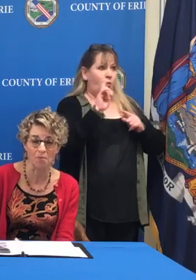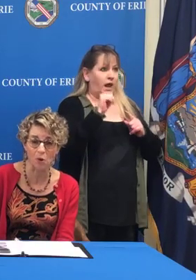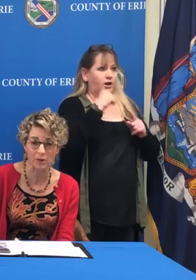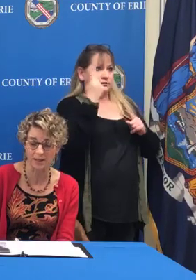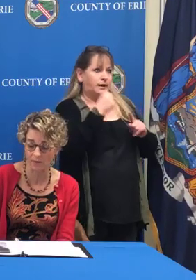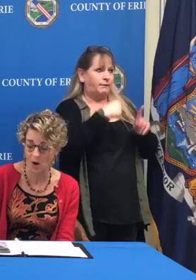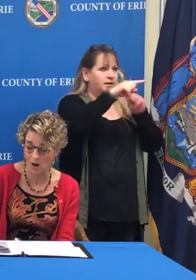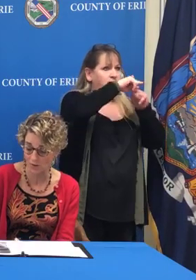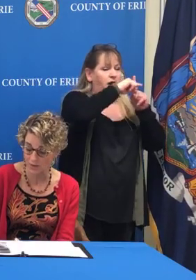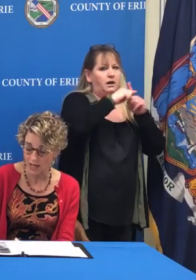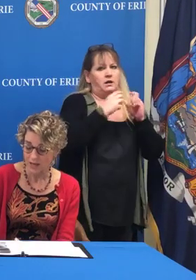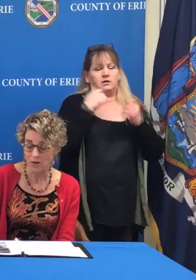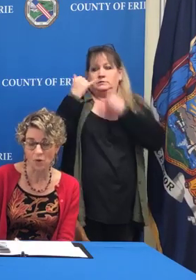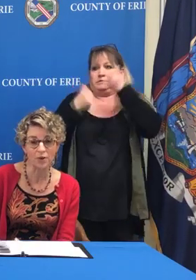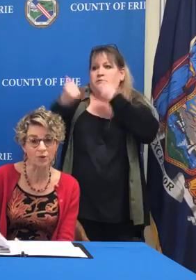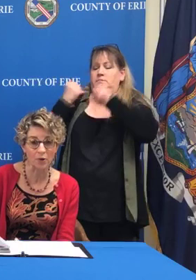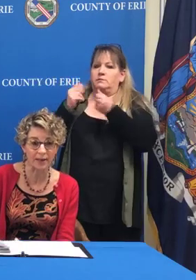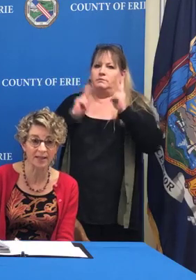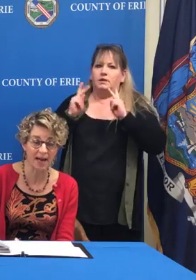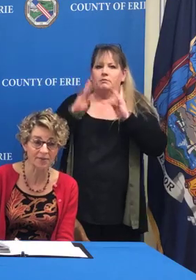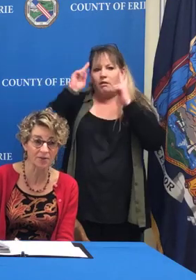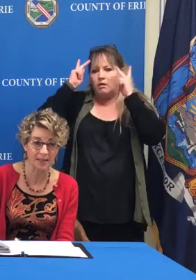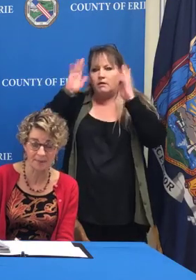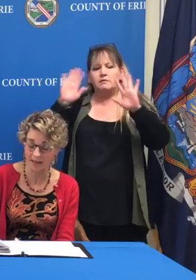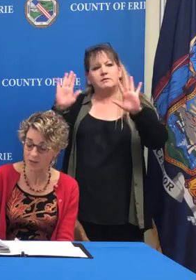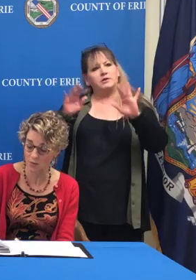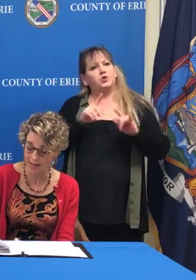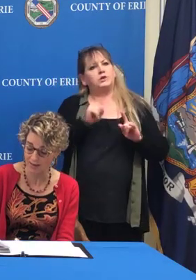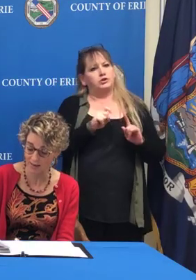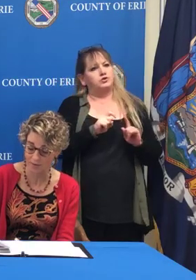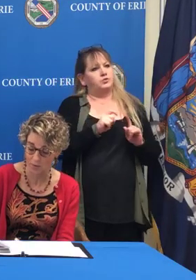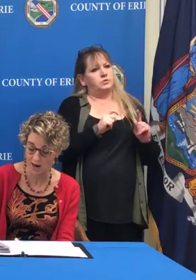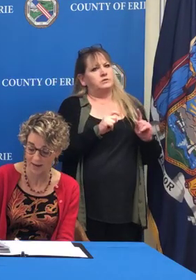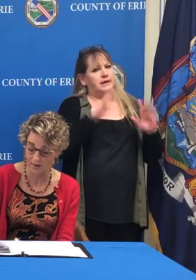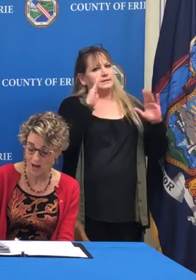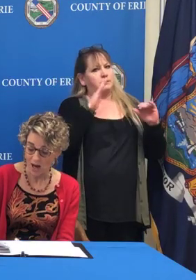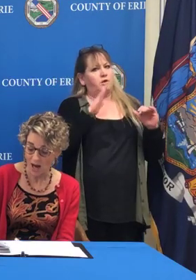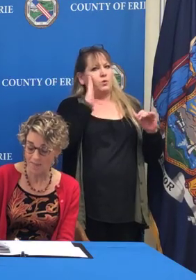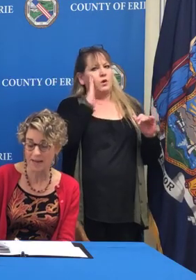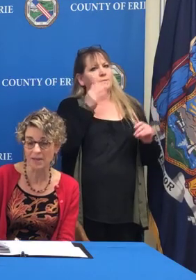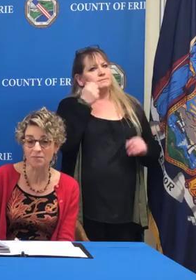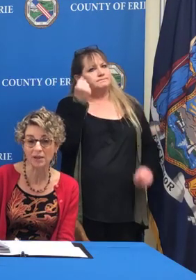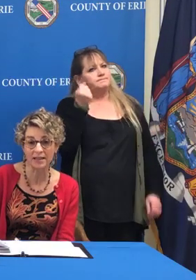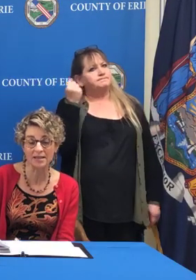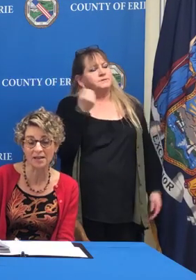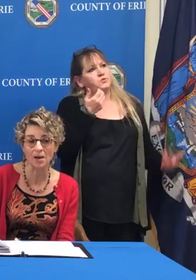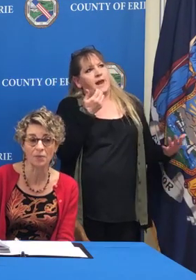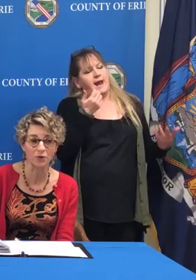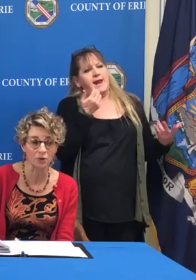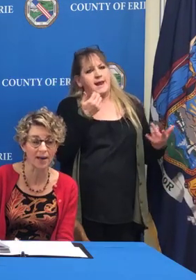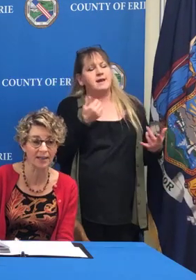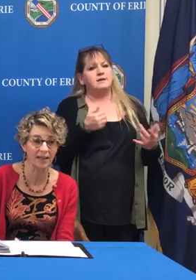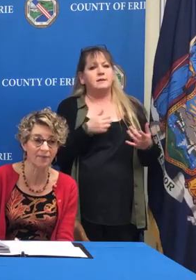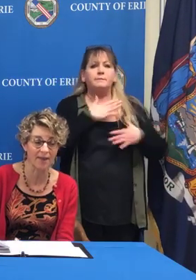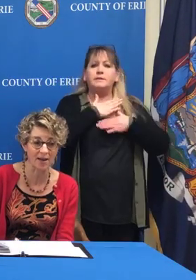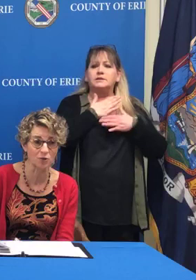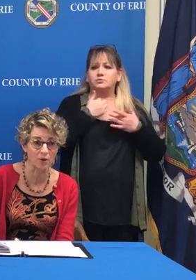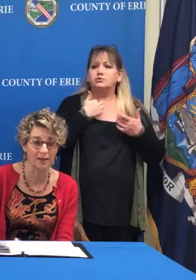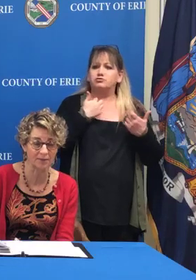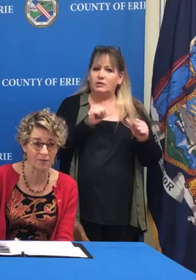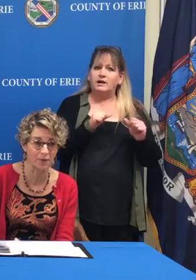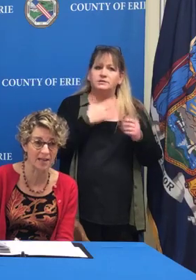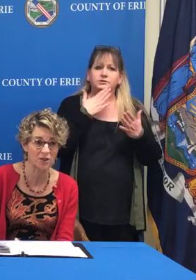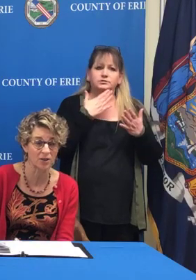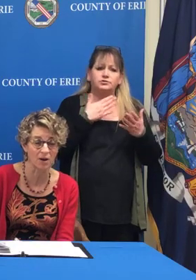huge bolus of calls. So you're going to have to expect to wait for a while. And then please, we're trying to give